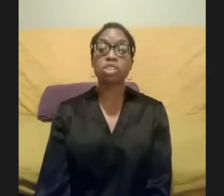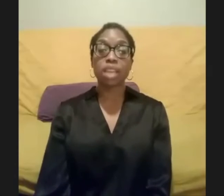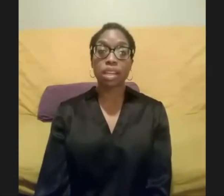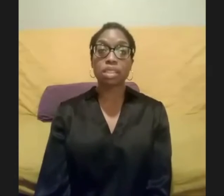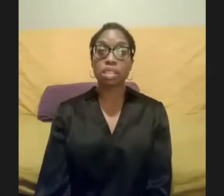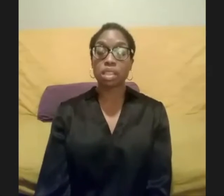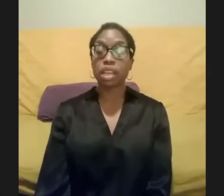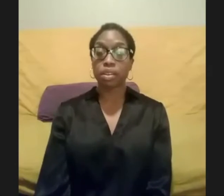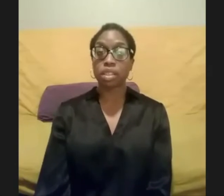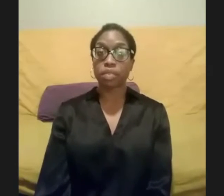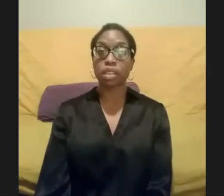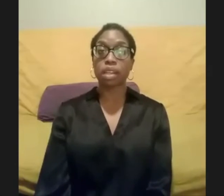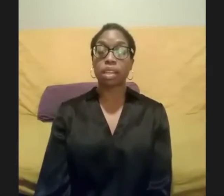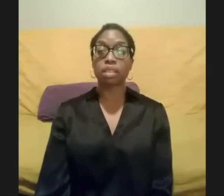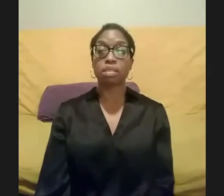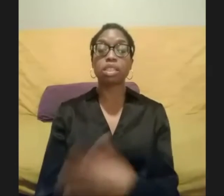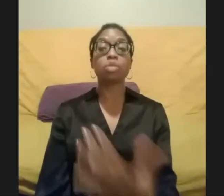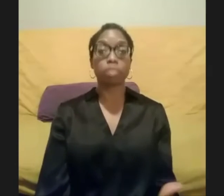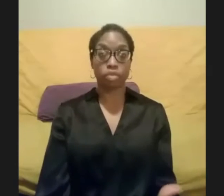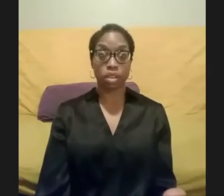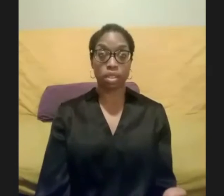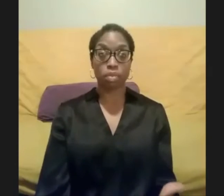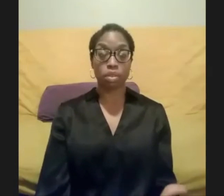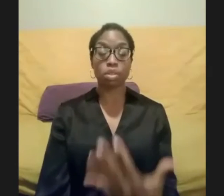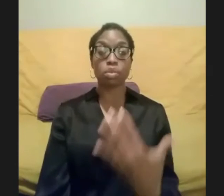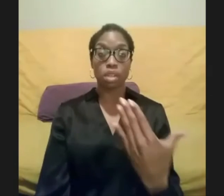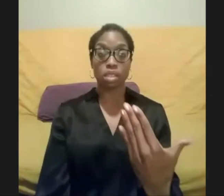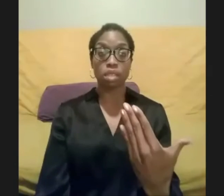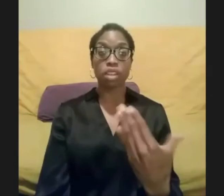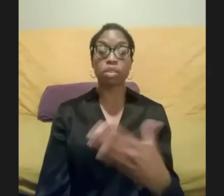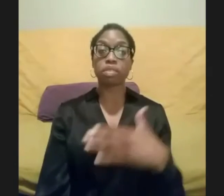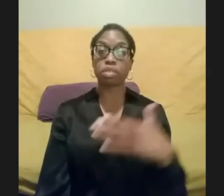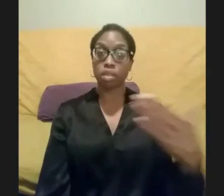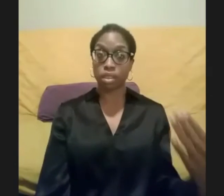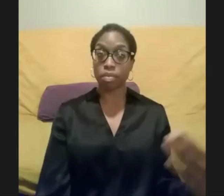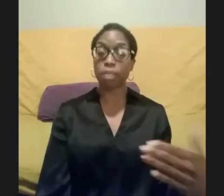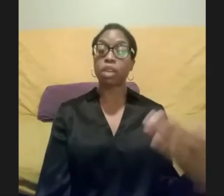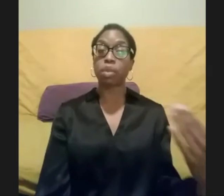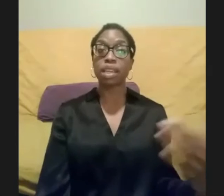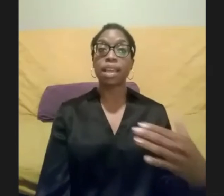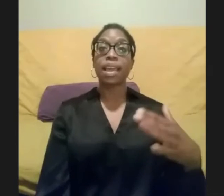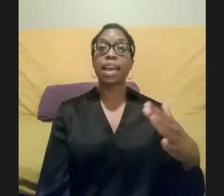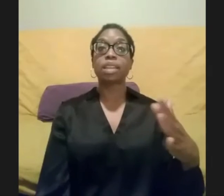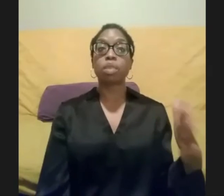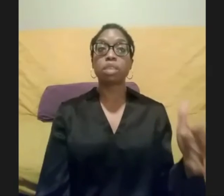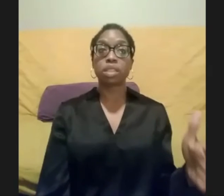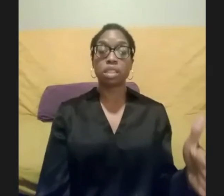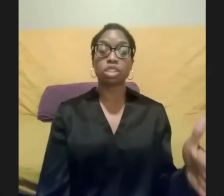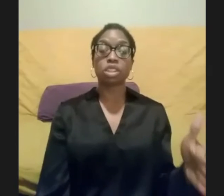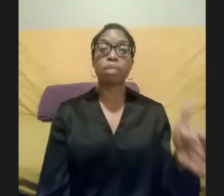genetic inherent defect, that like a syndrome, for example, due to a genetic defect, you have to start looking at they may be at risk. And it's one thing when it's a young child,